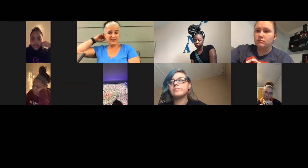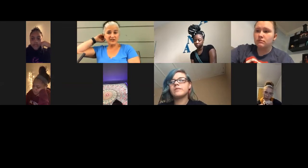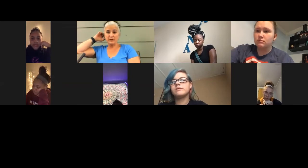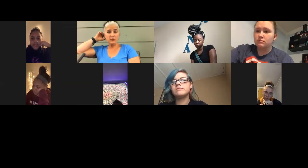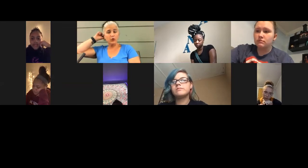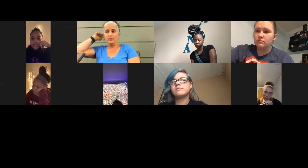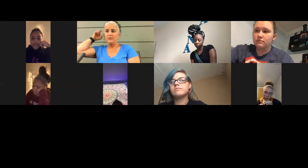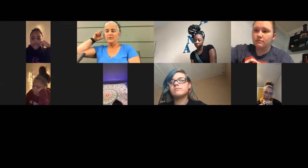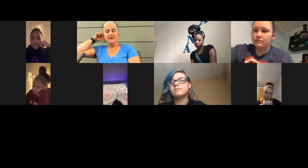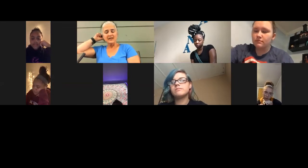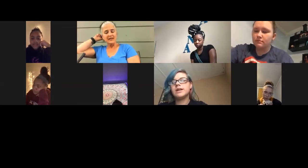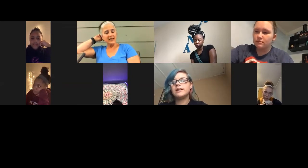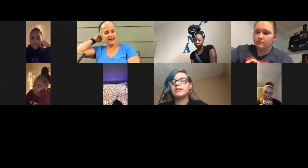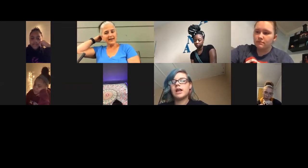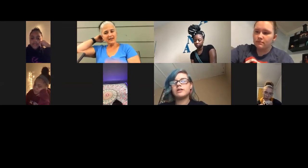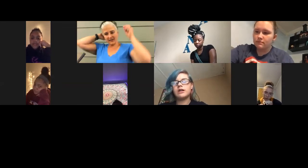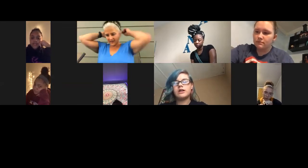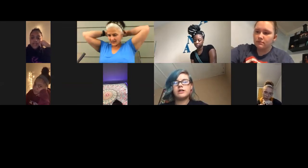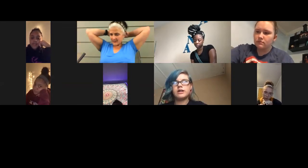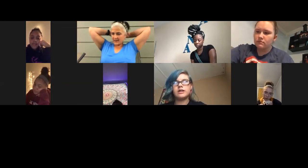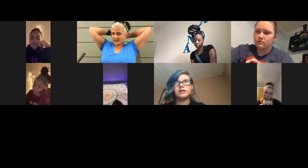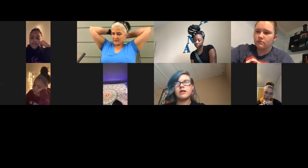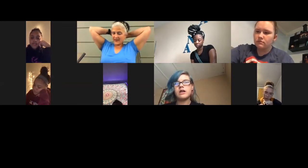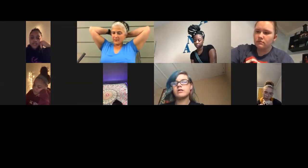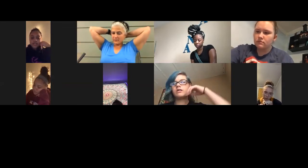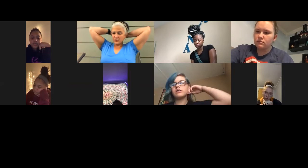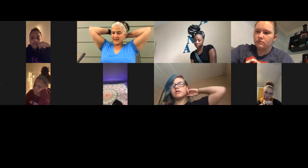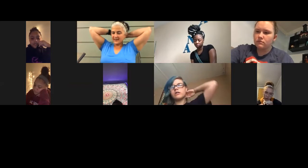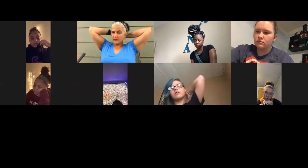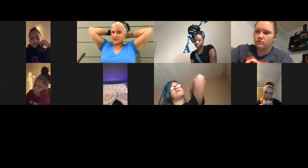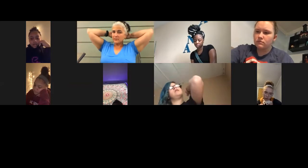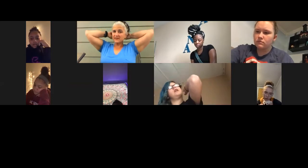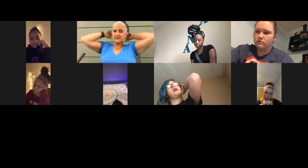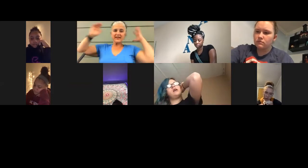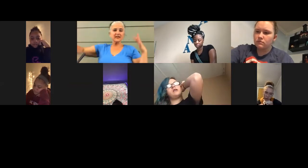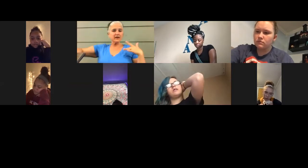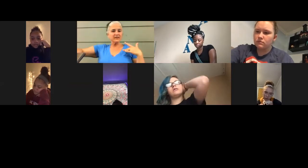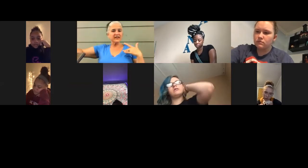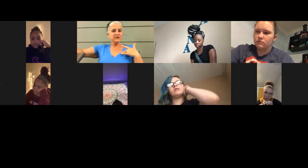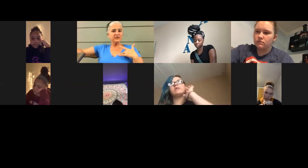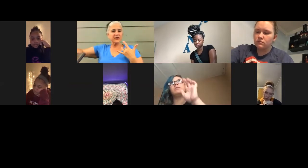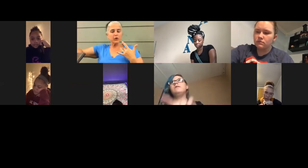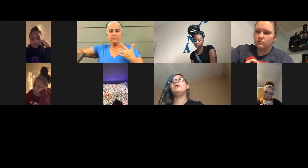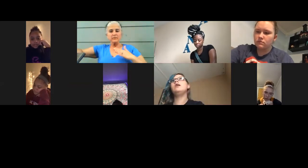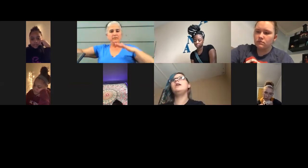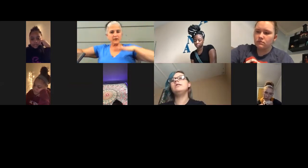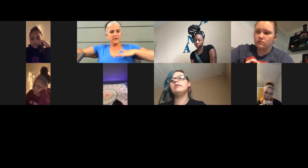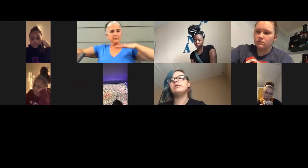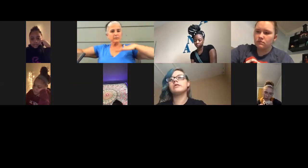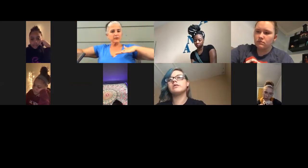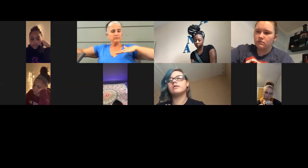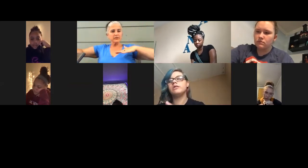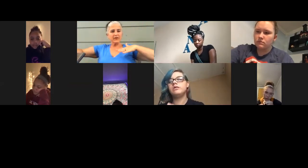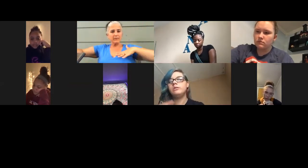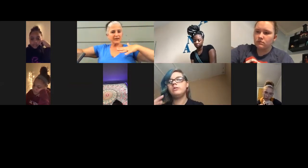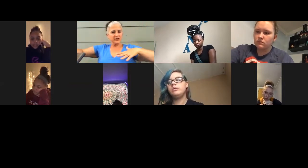with this one. It's pretty cool. And but deaf people in music, it really just depends. They can, a lot of it, they can feel the